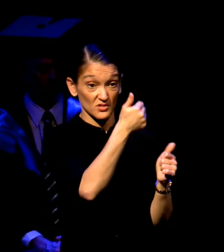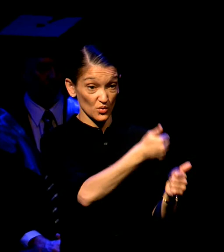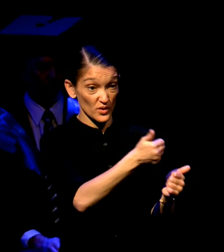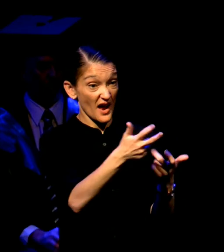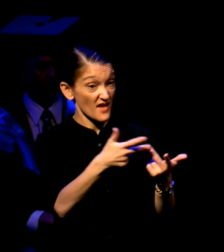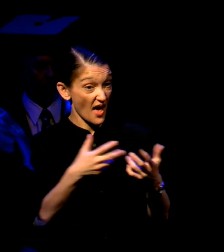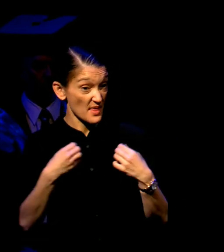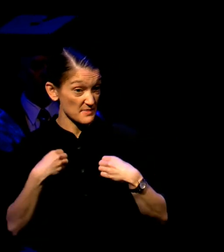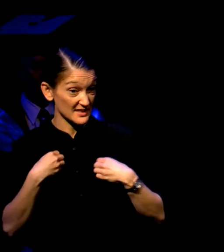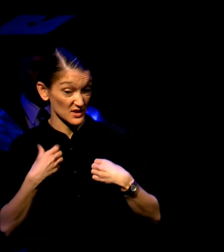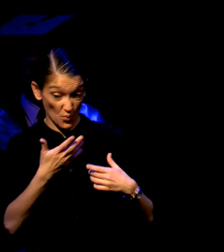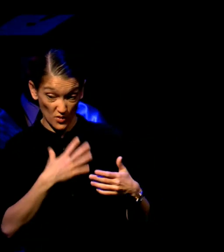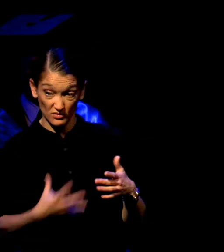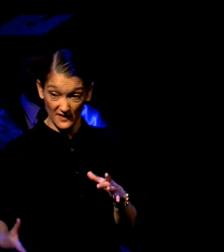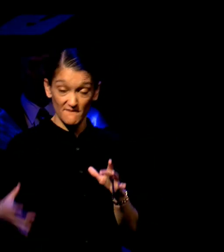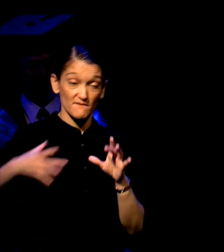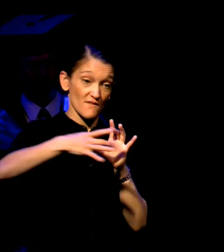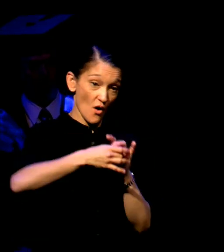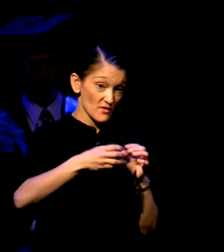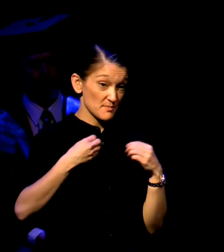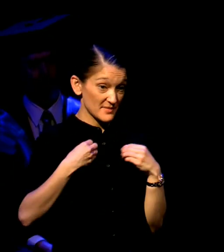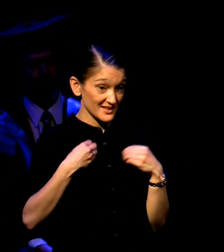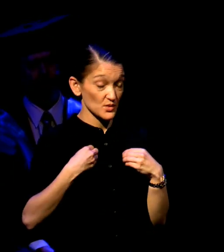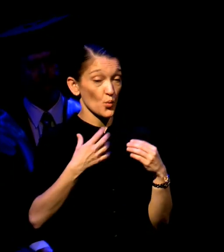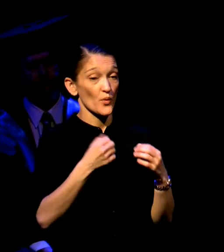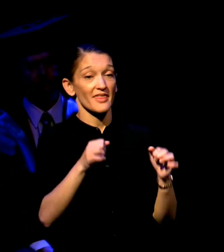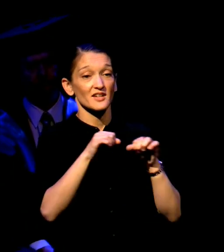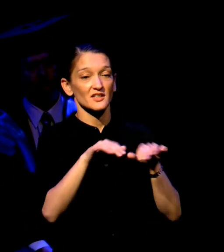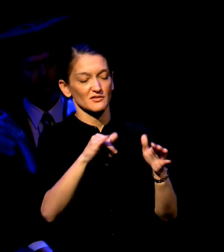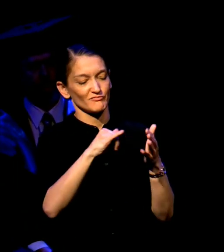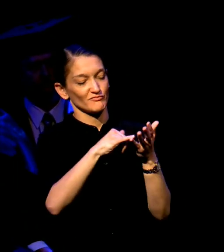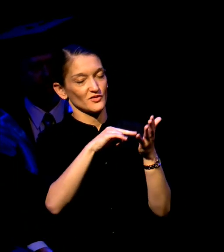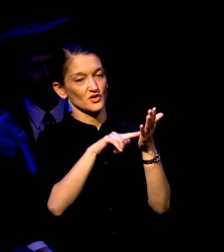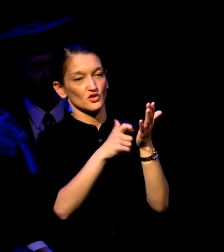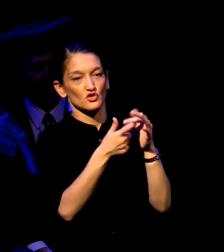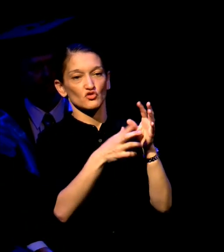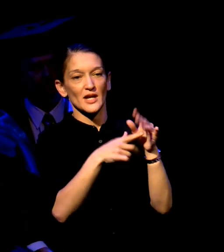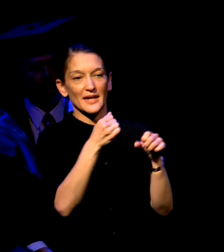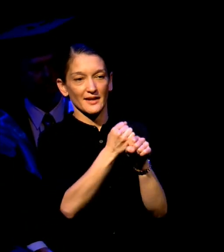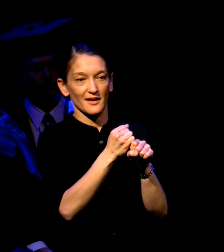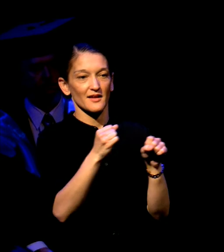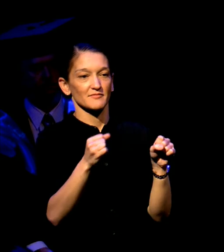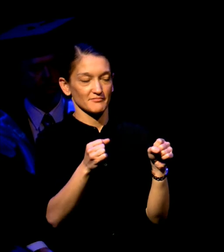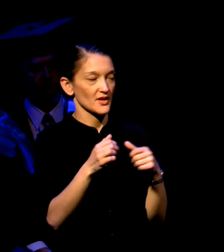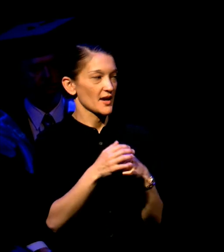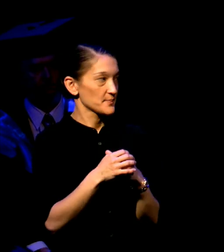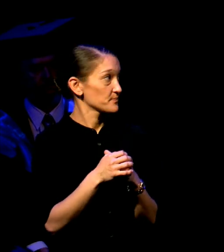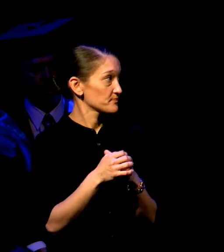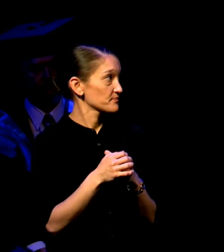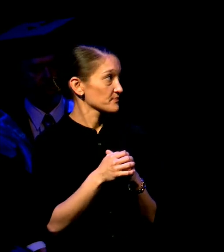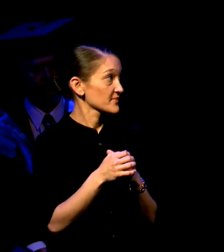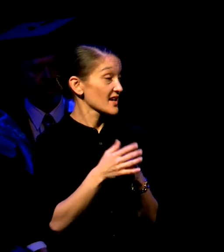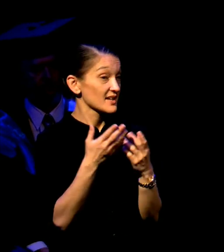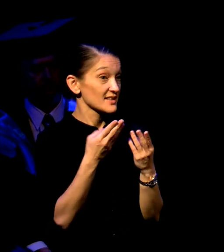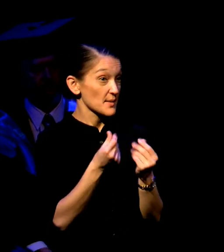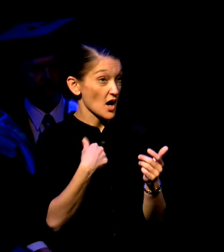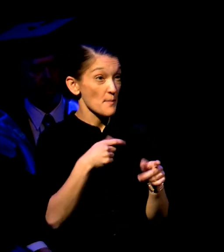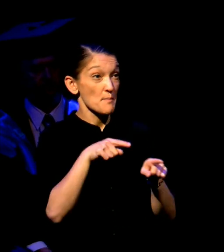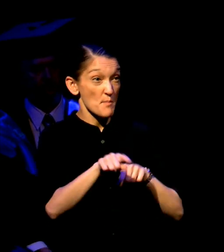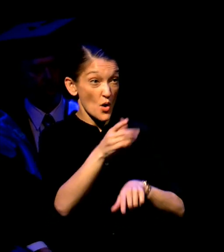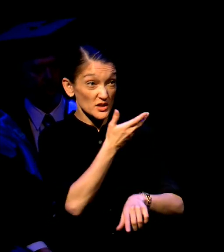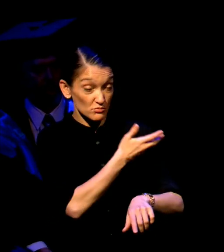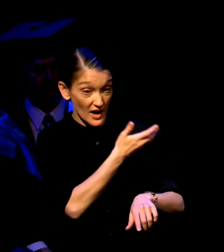Series 3, along with a couple of streaming services. And the thing I'm most proud about my negotiations I'm having with these stations at the